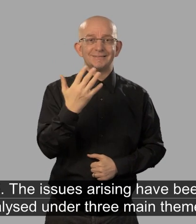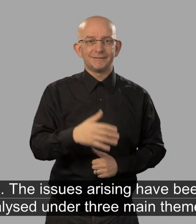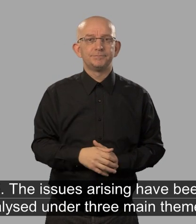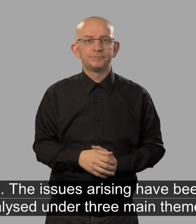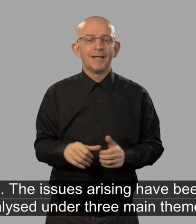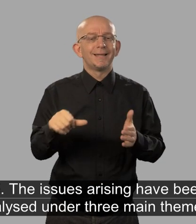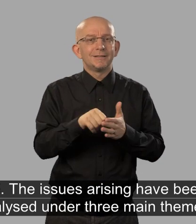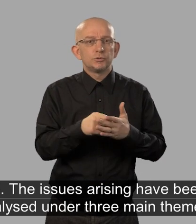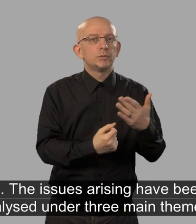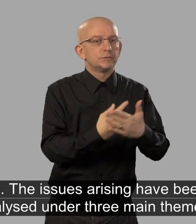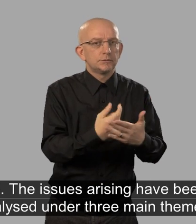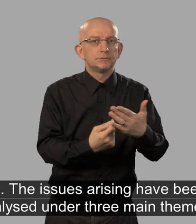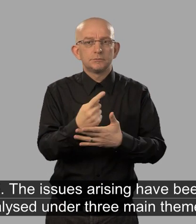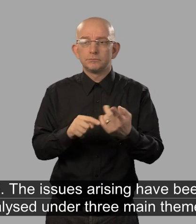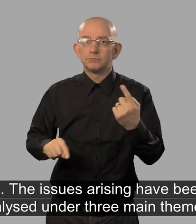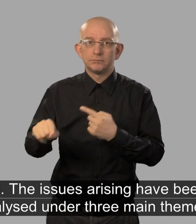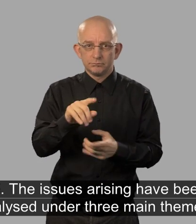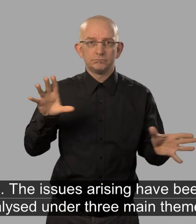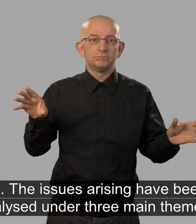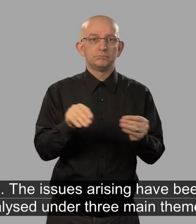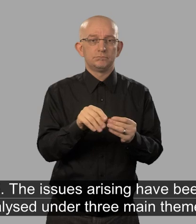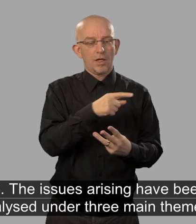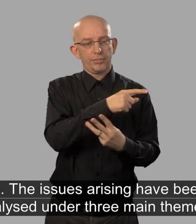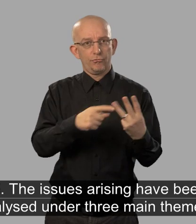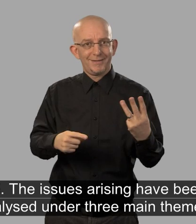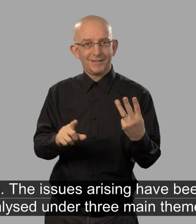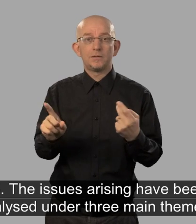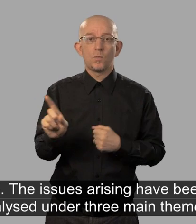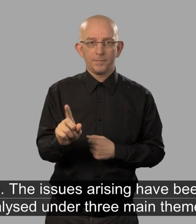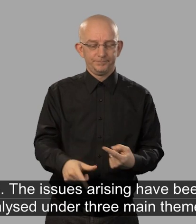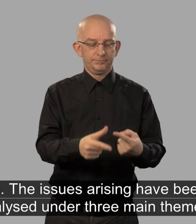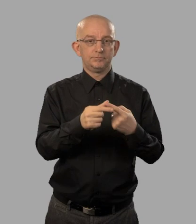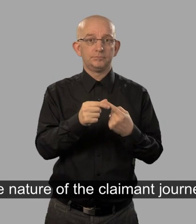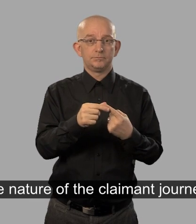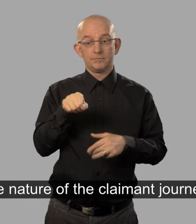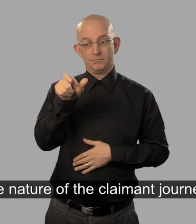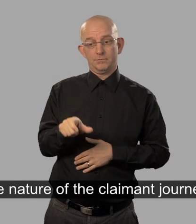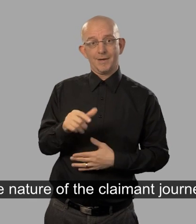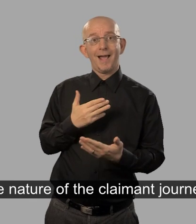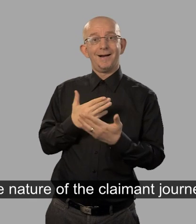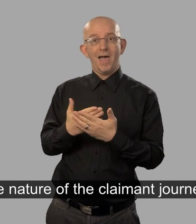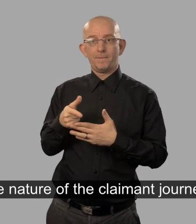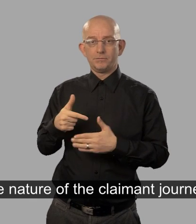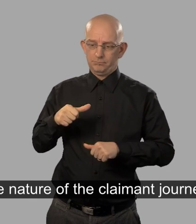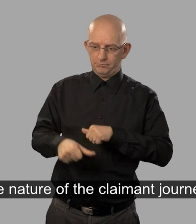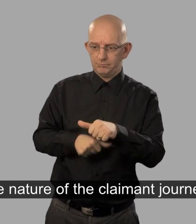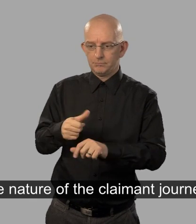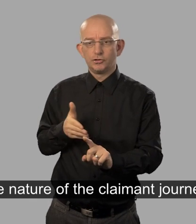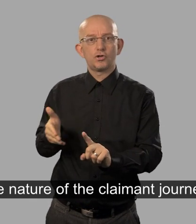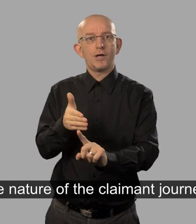(15) The issues arising have been analysed under three main themes: the nature of the claimant